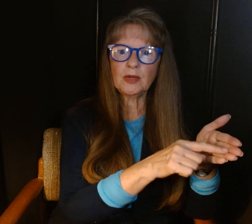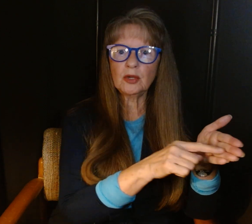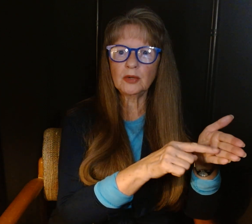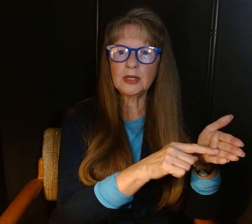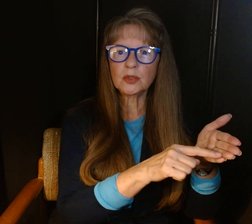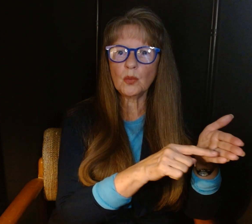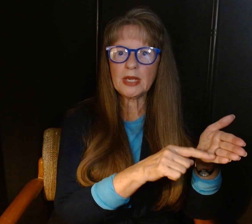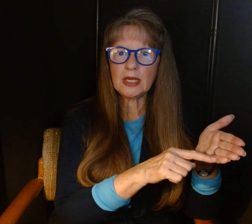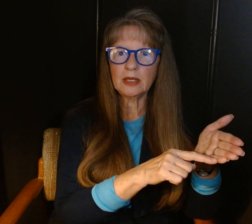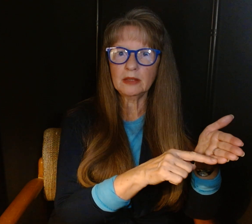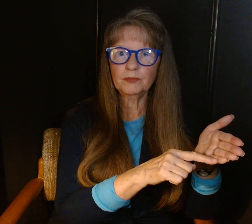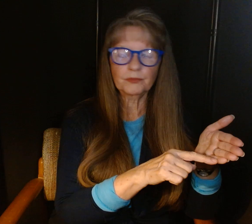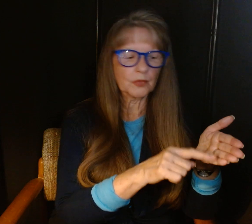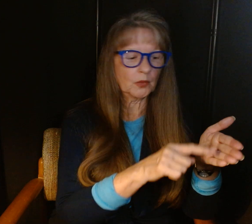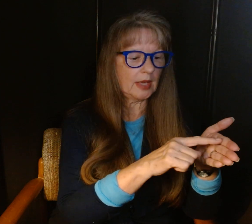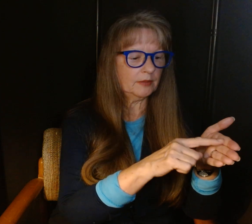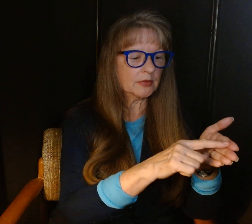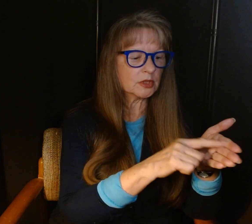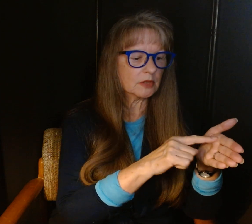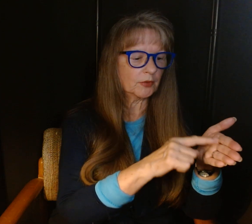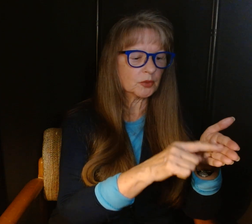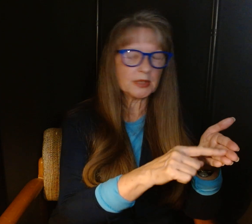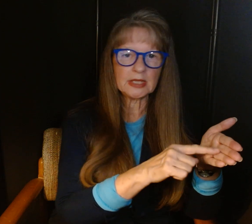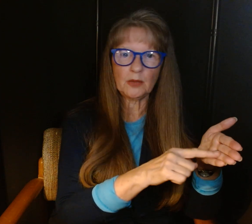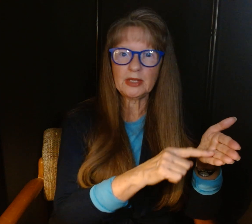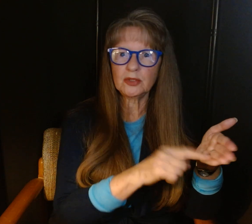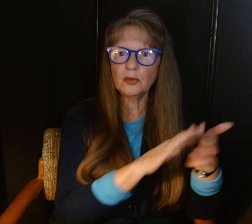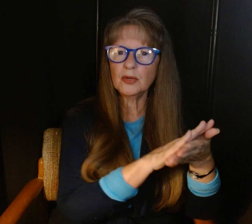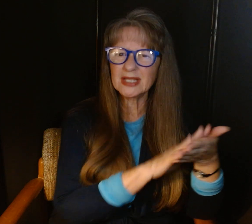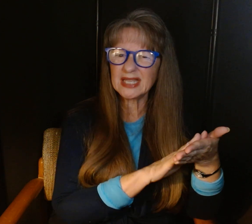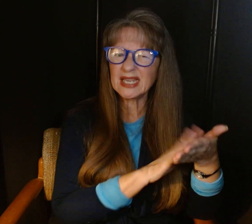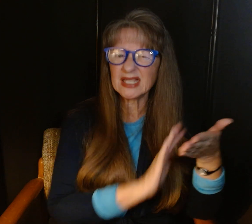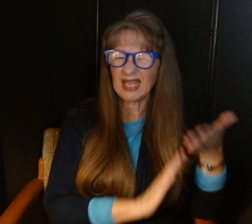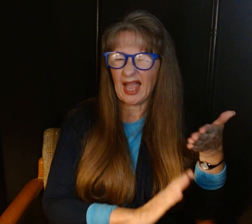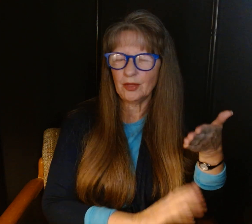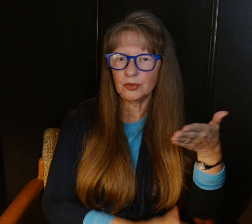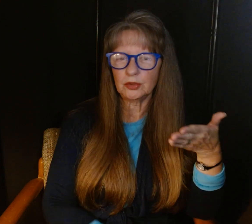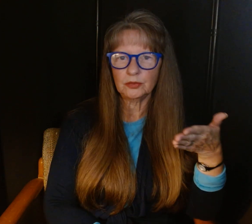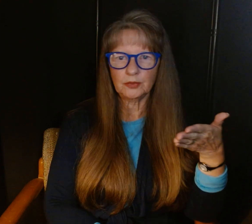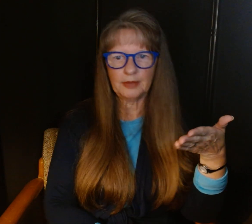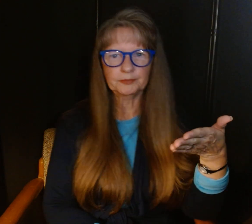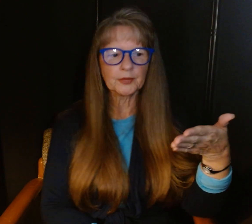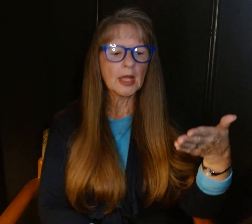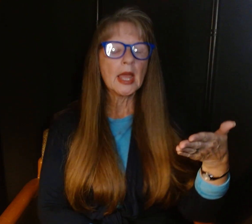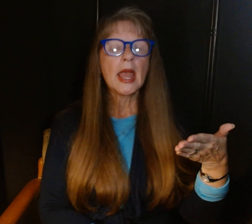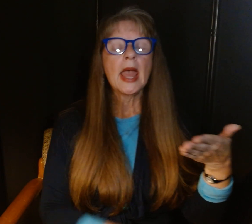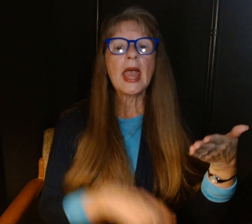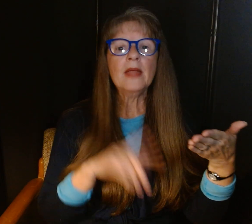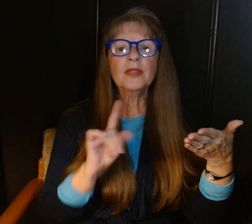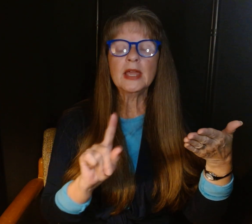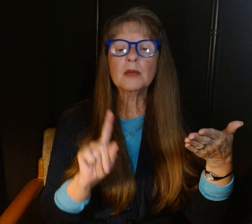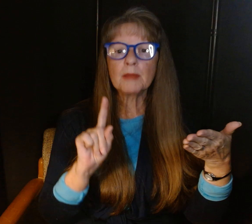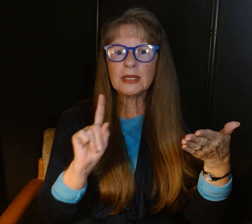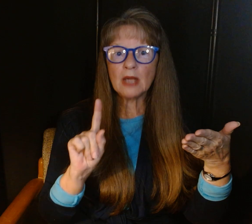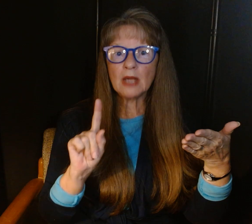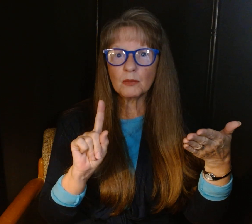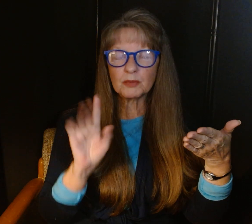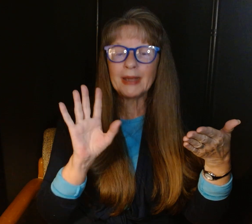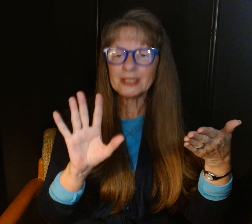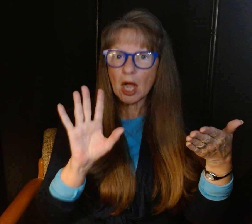finger is a week, right? This is the first week, second week, so you can see it as a calendar, right? And then with my